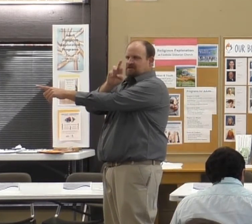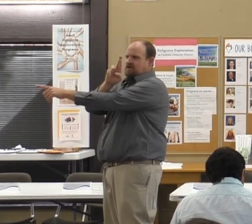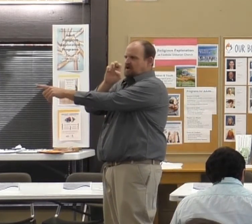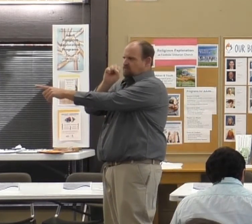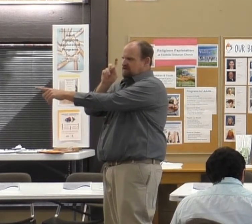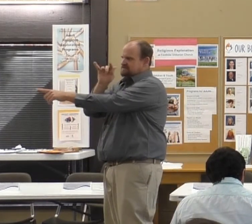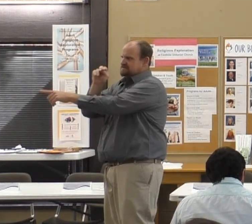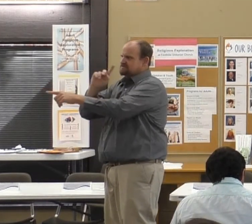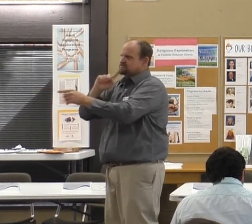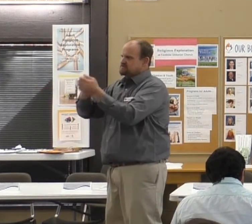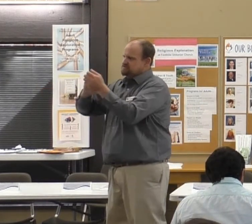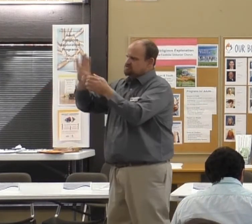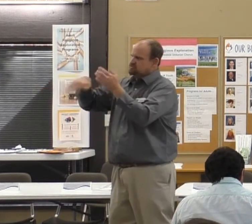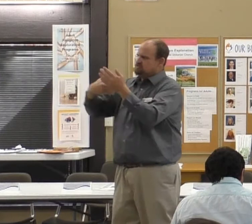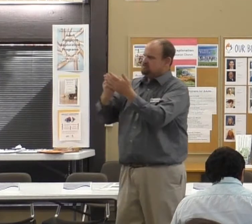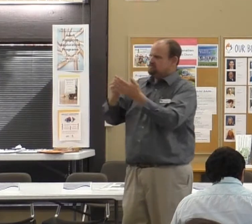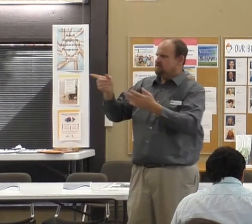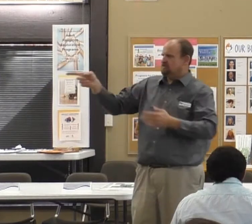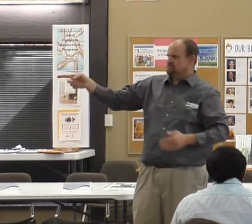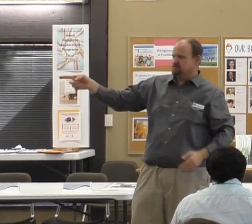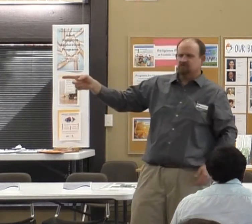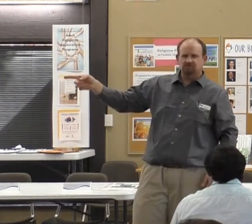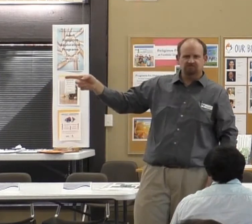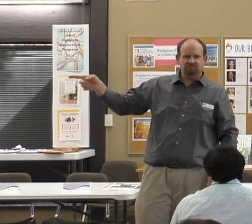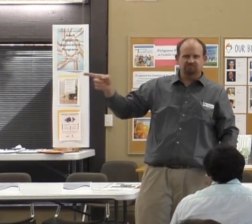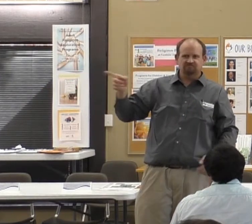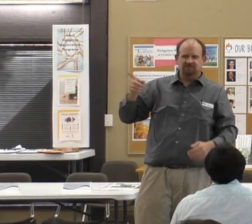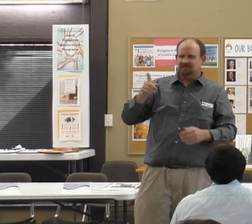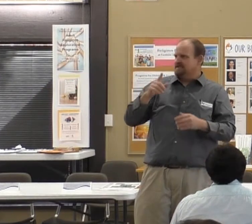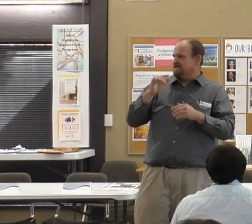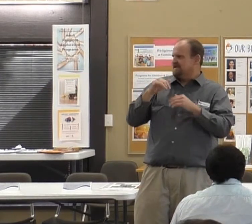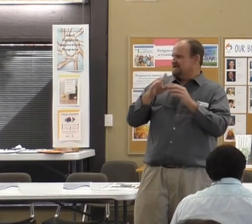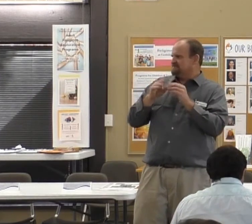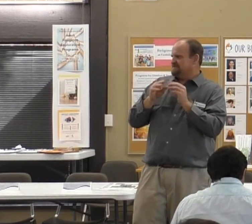who had come in, and like Julie over here.